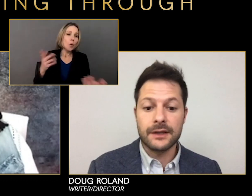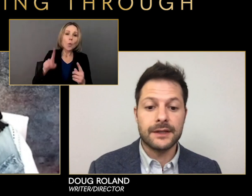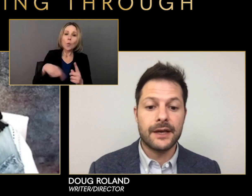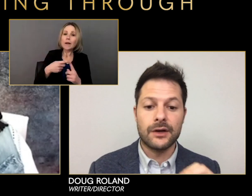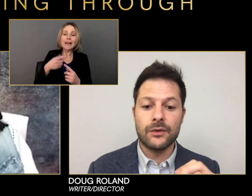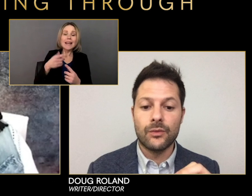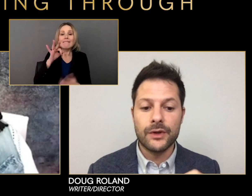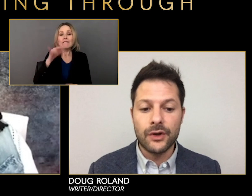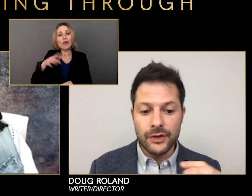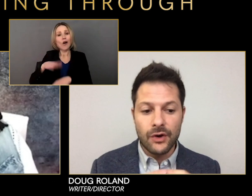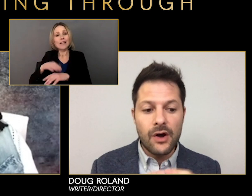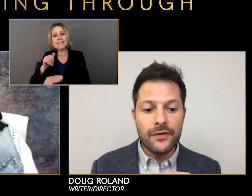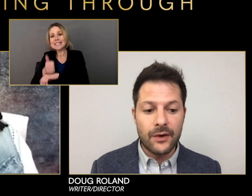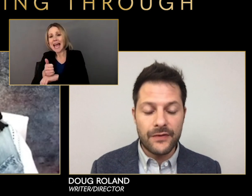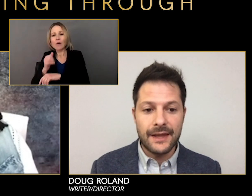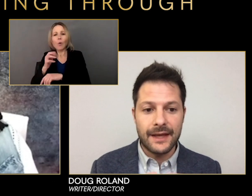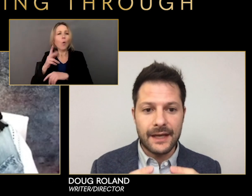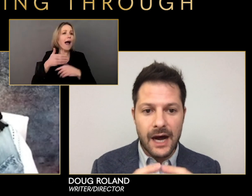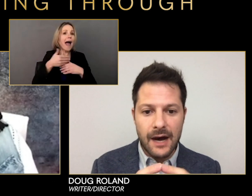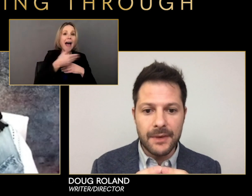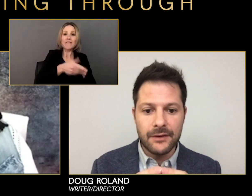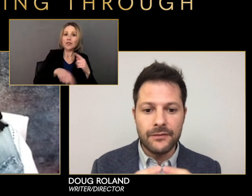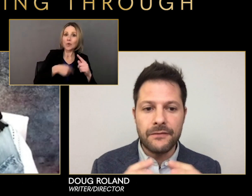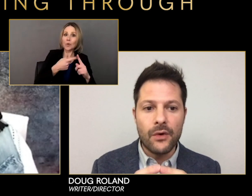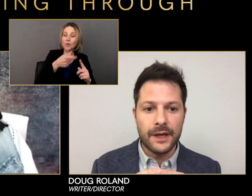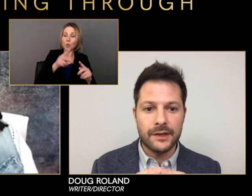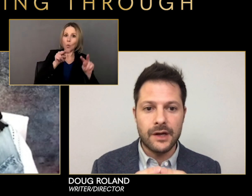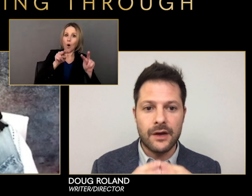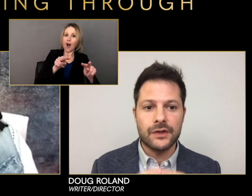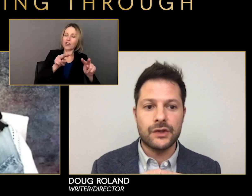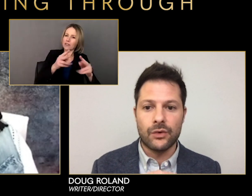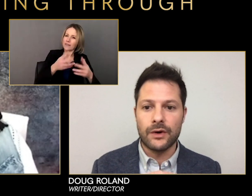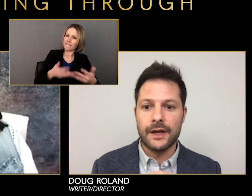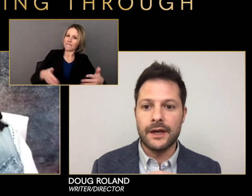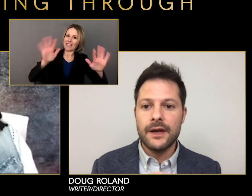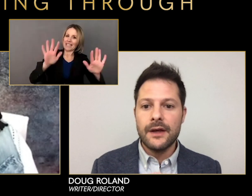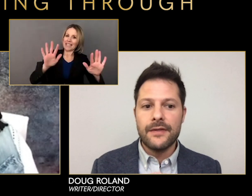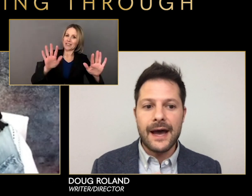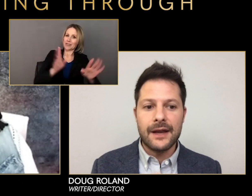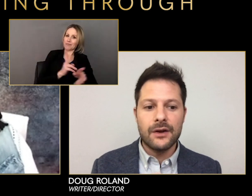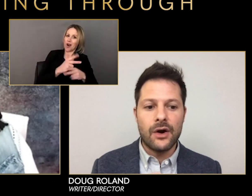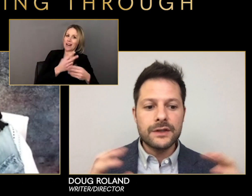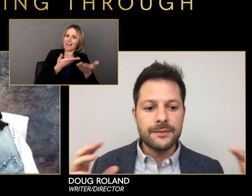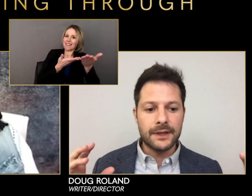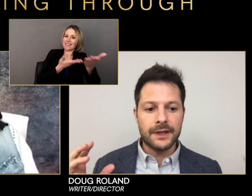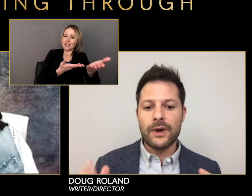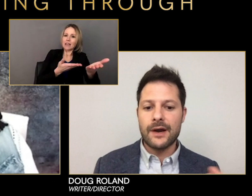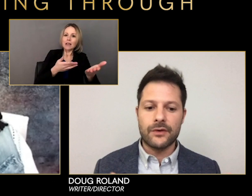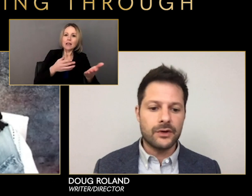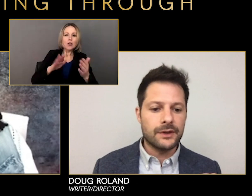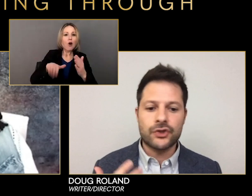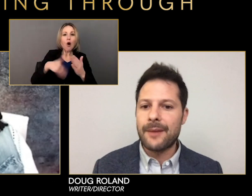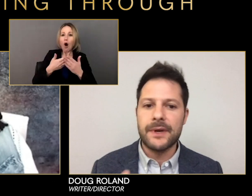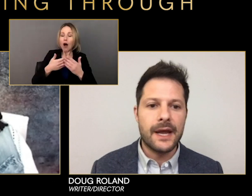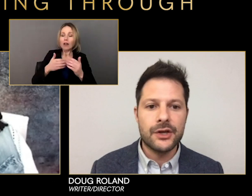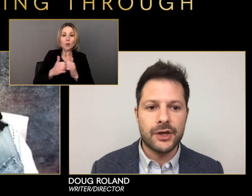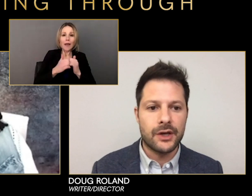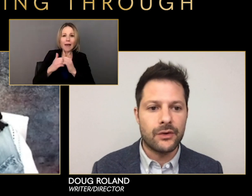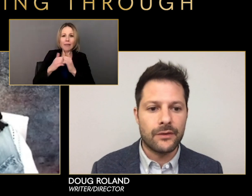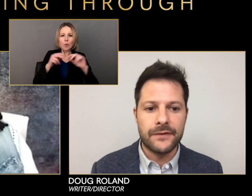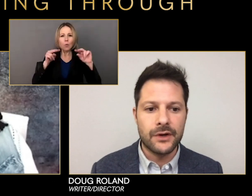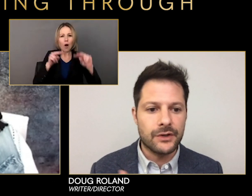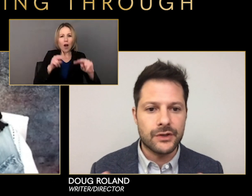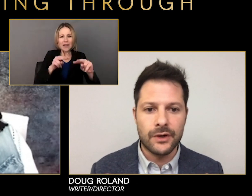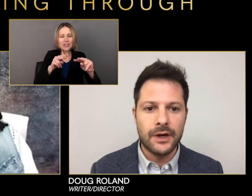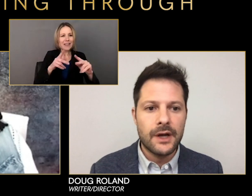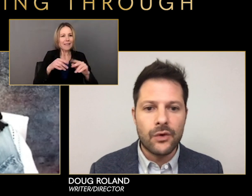finished product later, you're all there with that like common focus on the story, that ultimately whatever trepidation